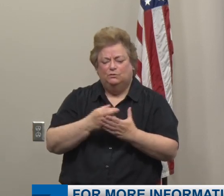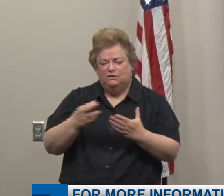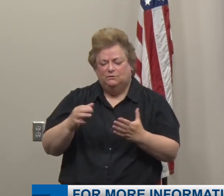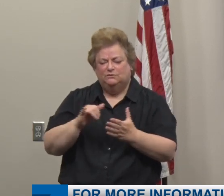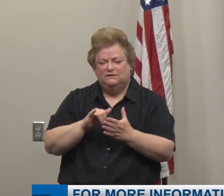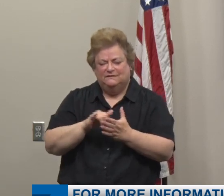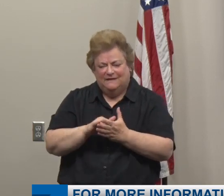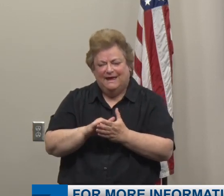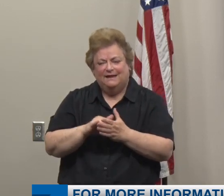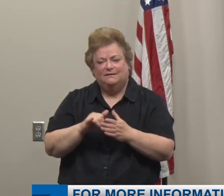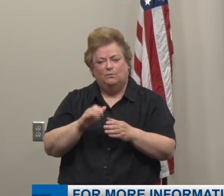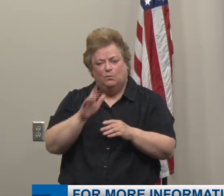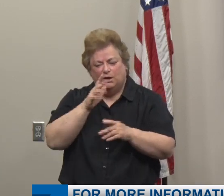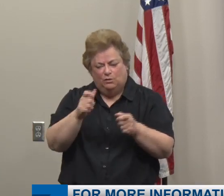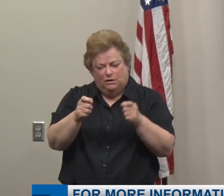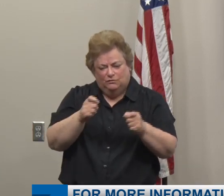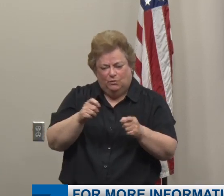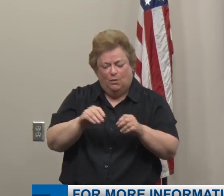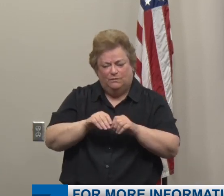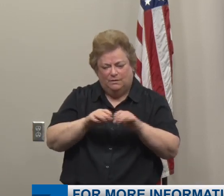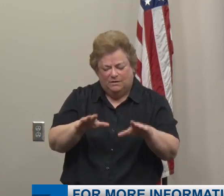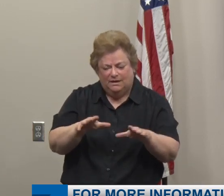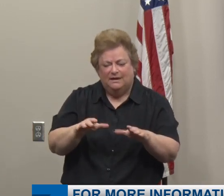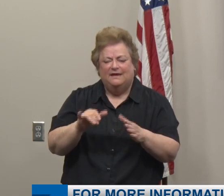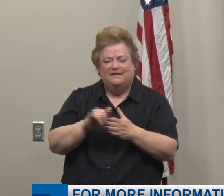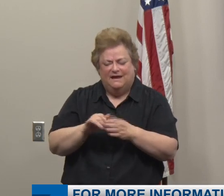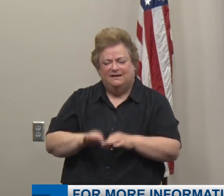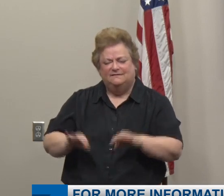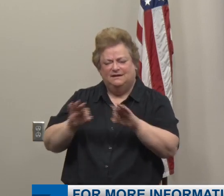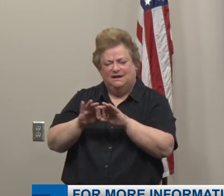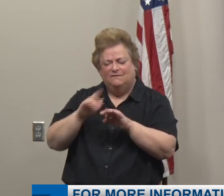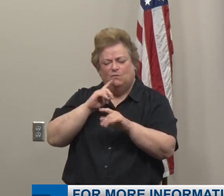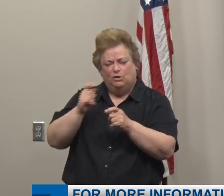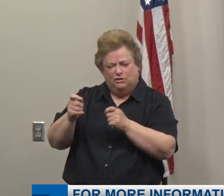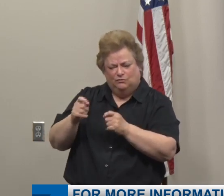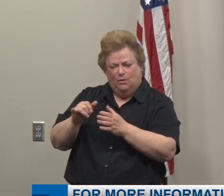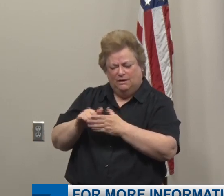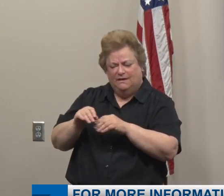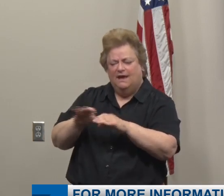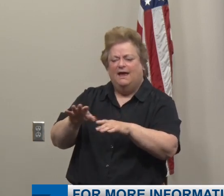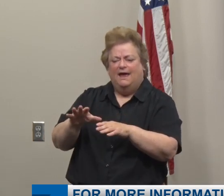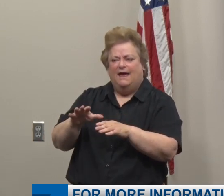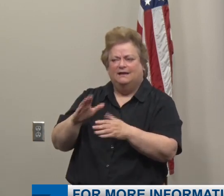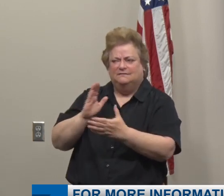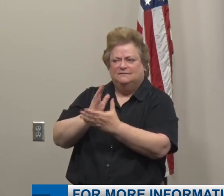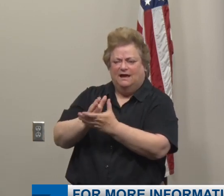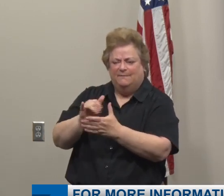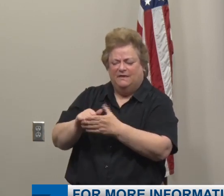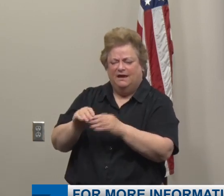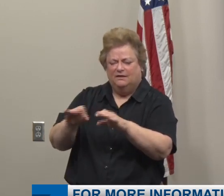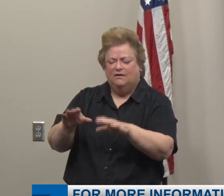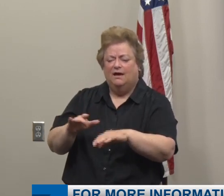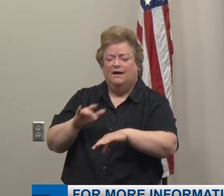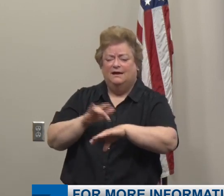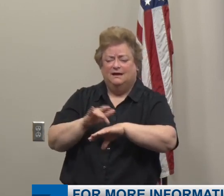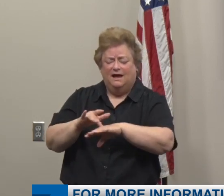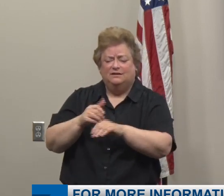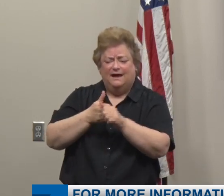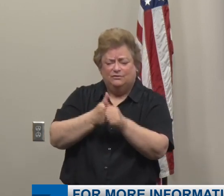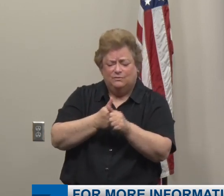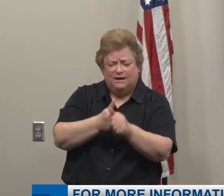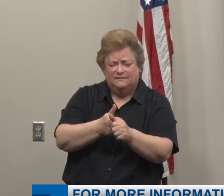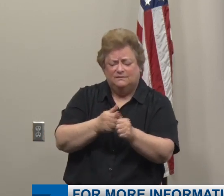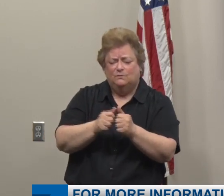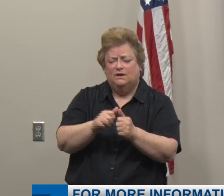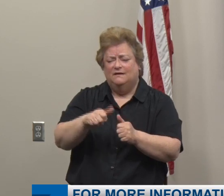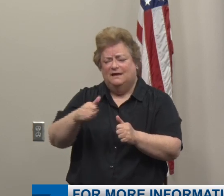outbreak is key to containing the virus and preventing its further transmission contact tracing along with its important